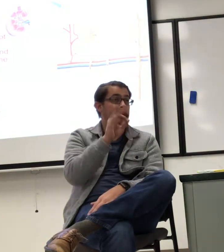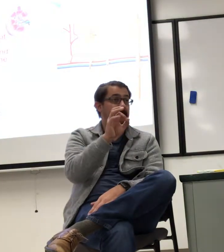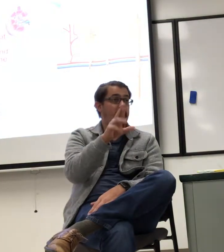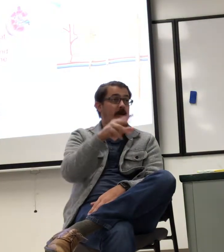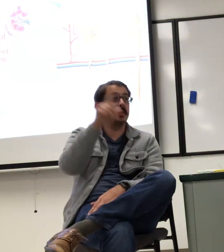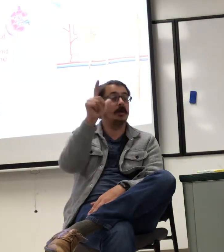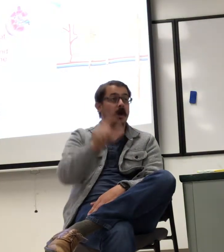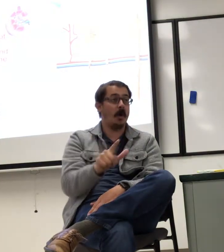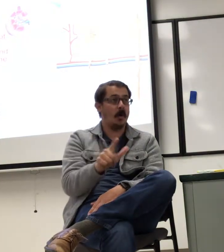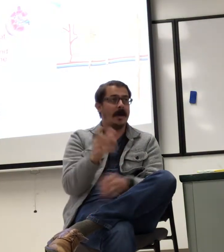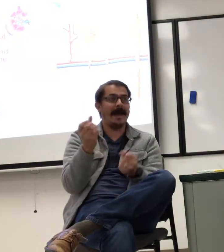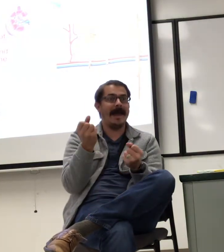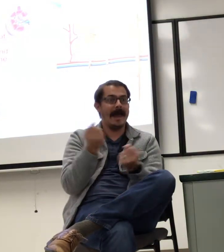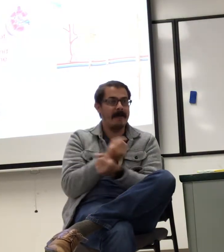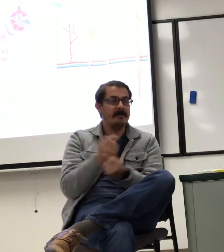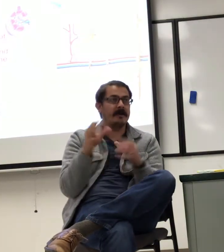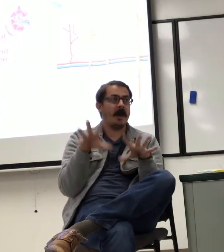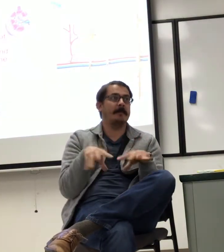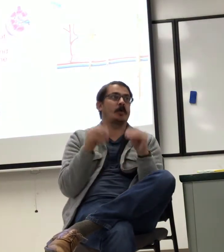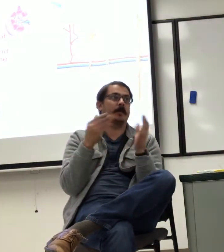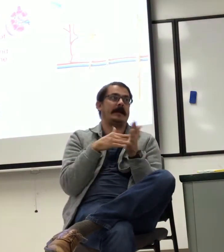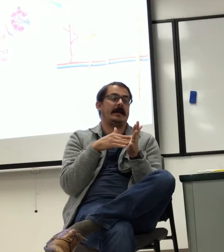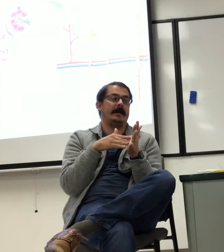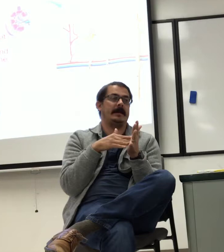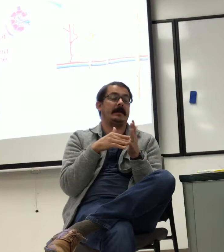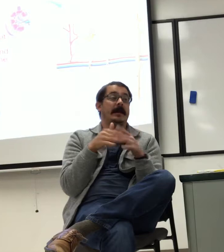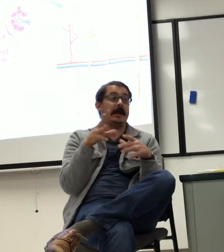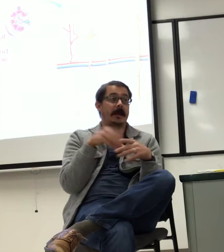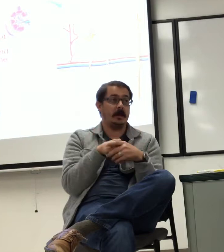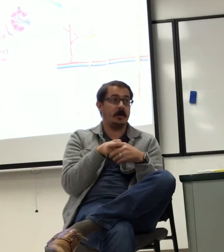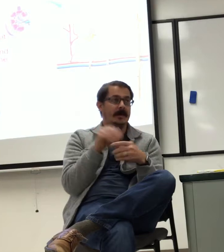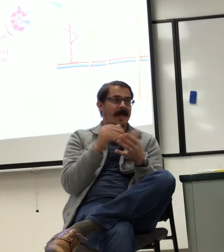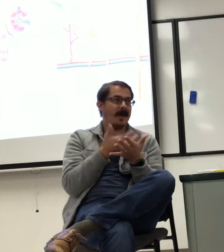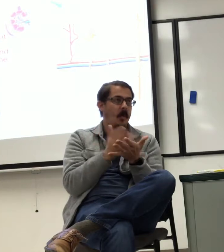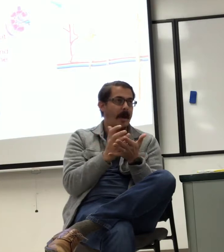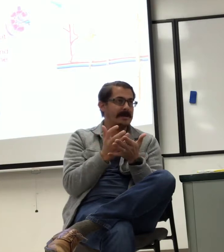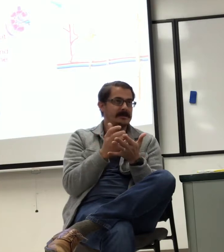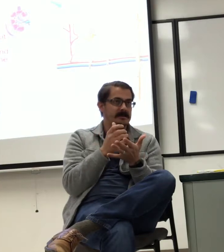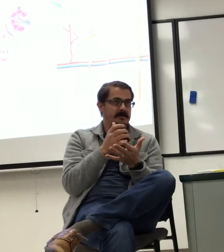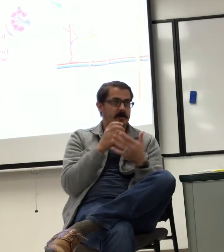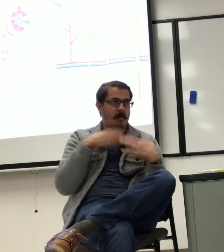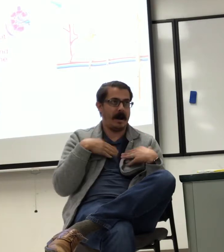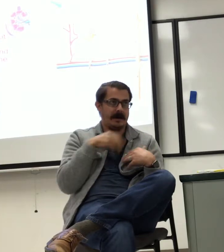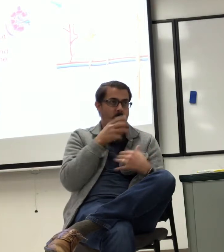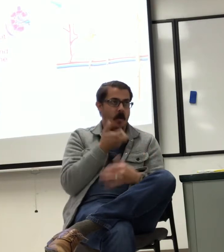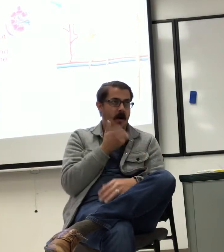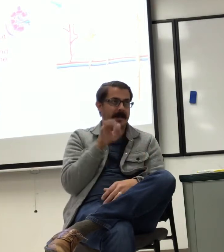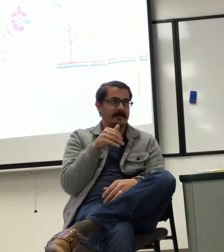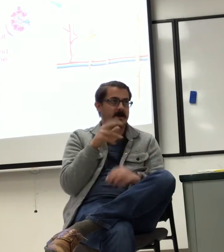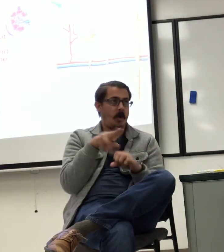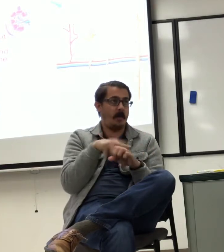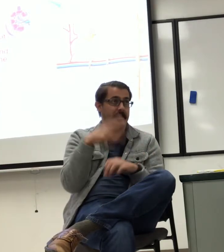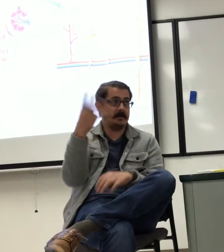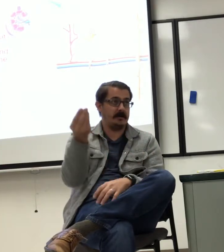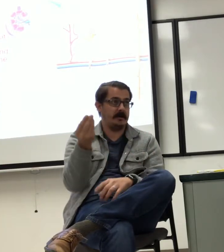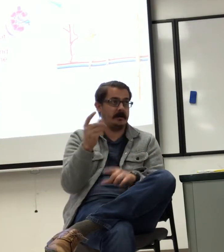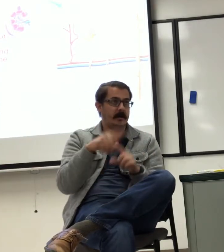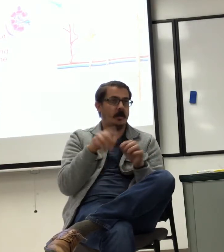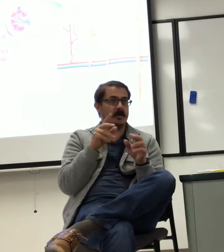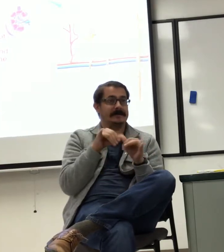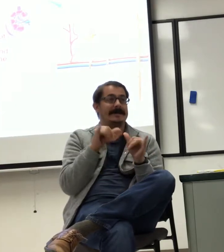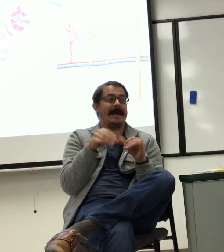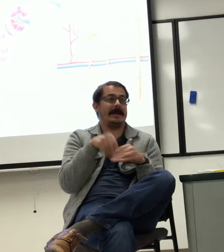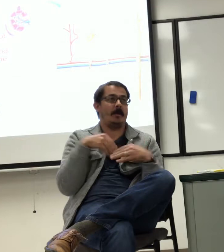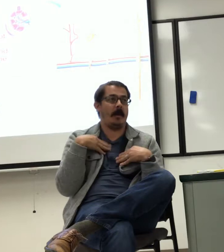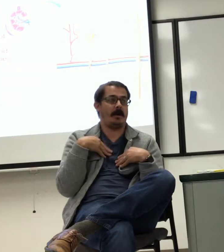low, everything is reabsorbed, including like wastes you don't want, which are normally excreted. So that's why you